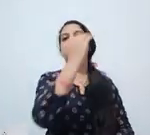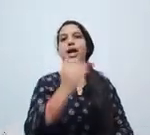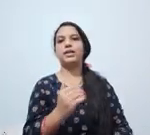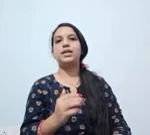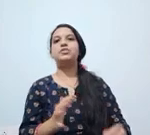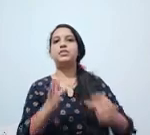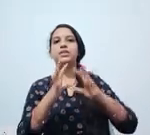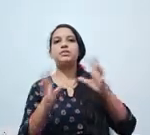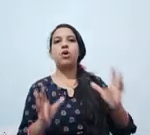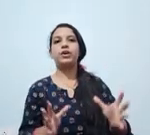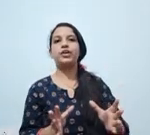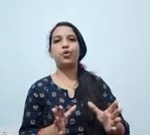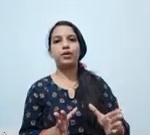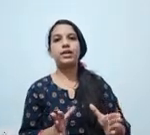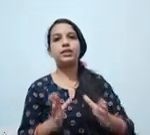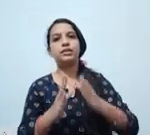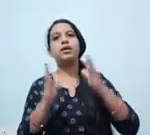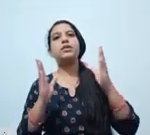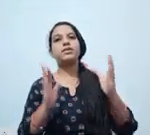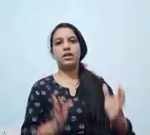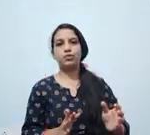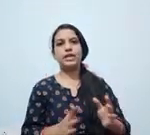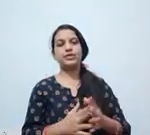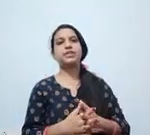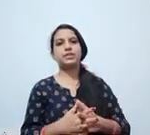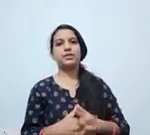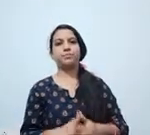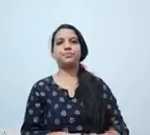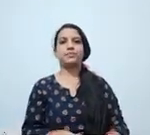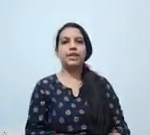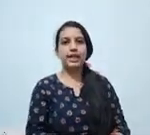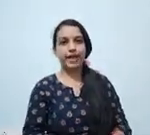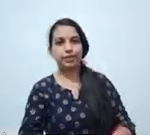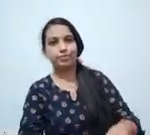heart. So this is all in total the circulatory system. Thank you.